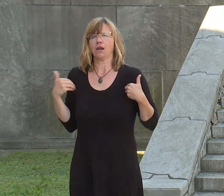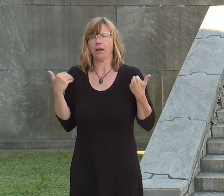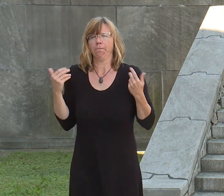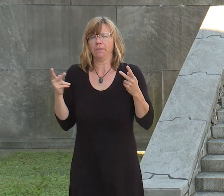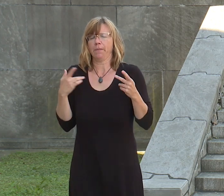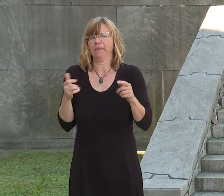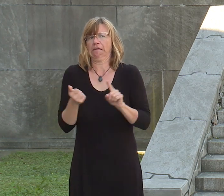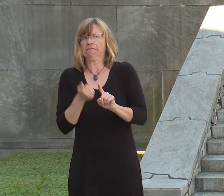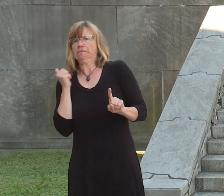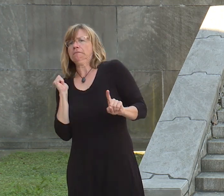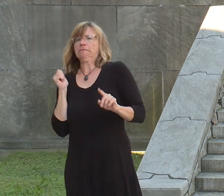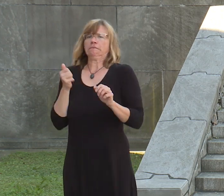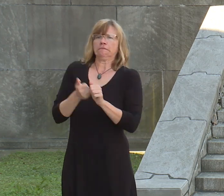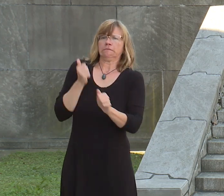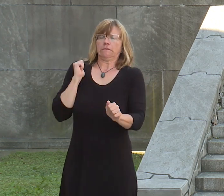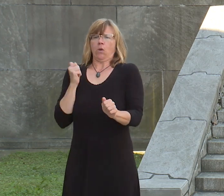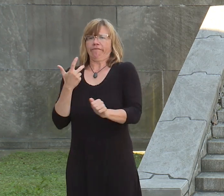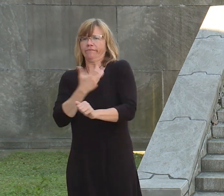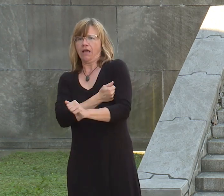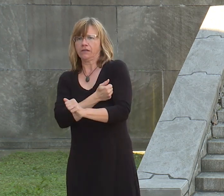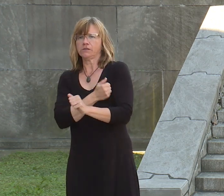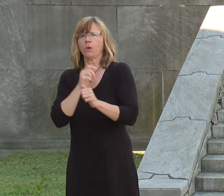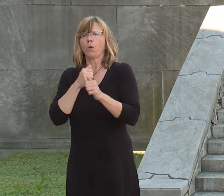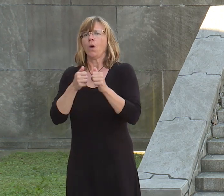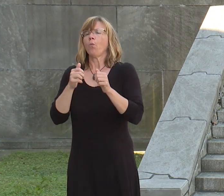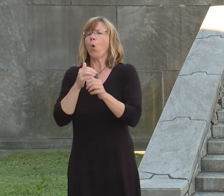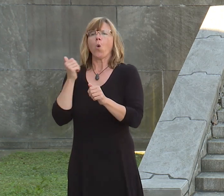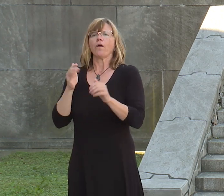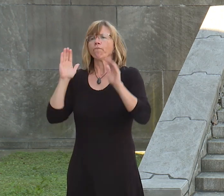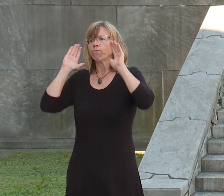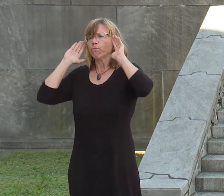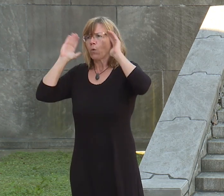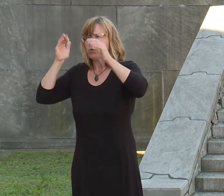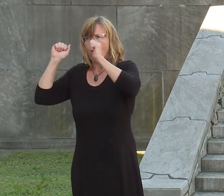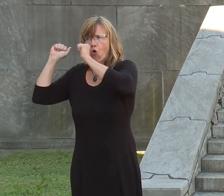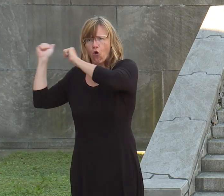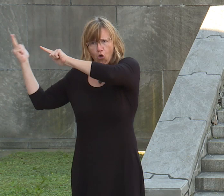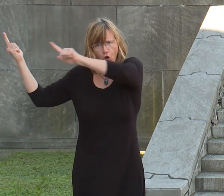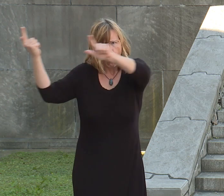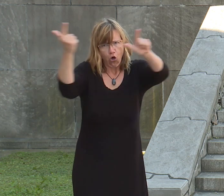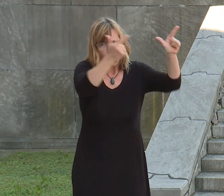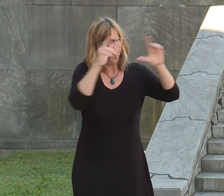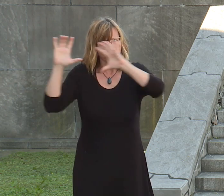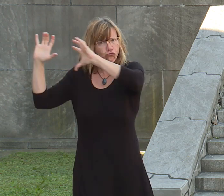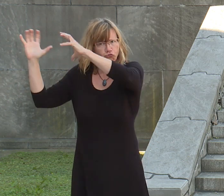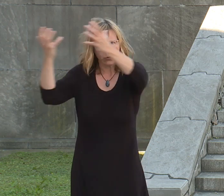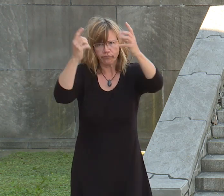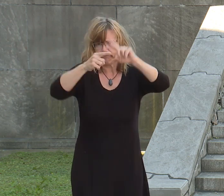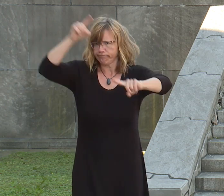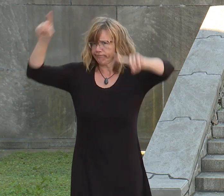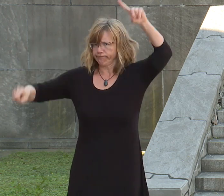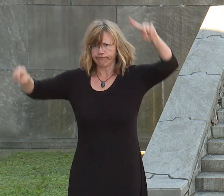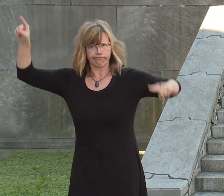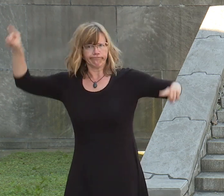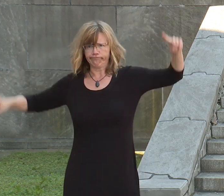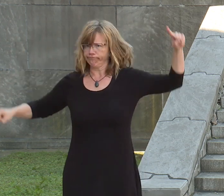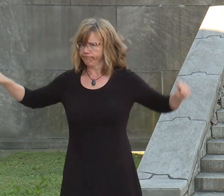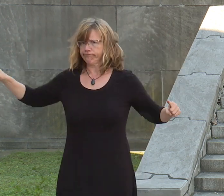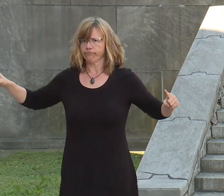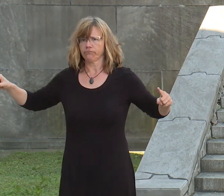the different groups, knowing that their reasons for waiting on getting vaccinated or not having made a decision yet are different. Thank